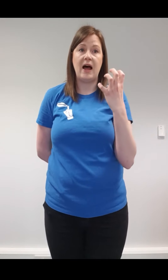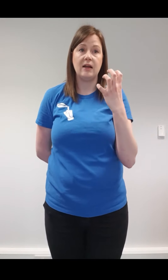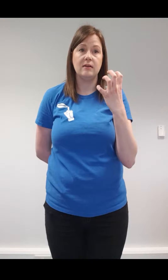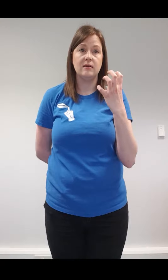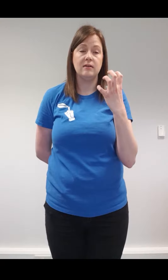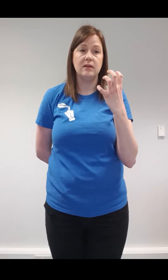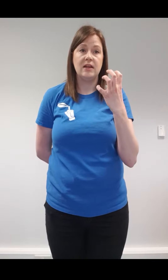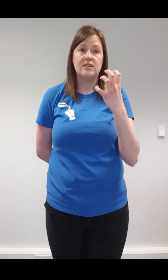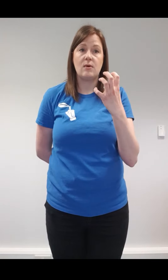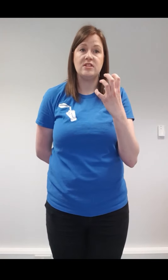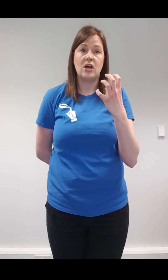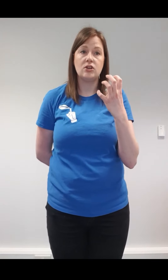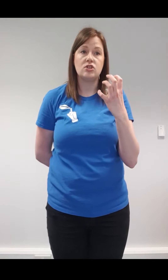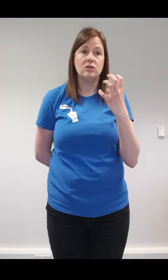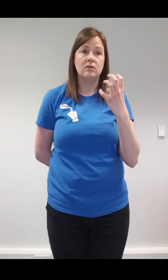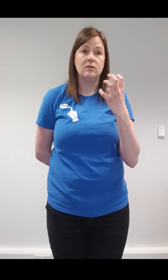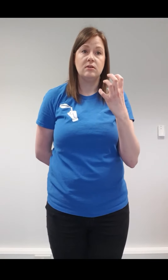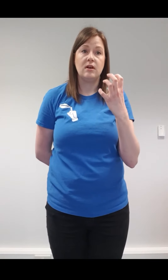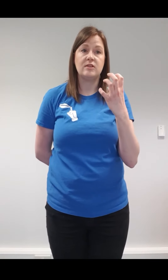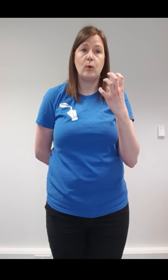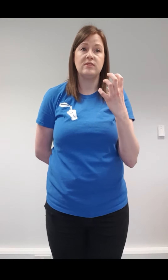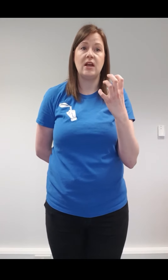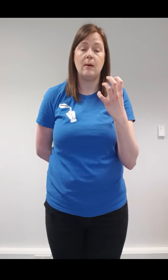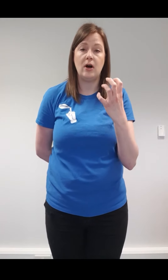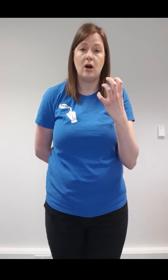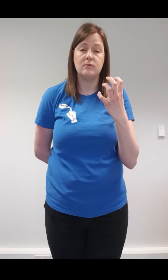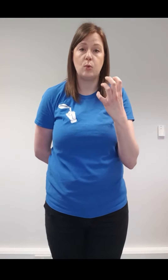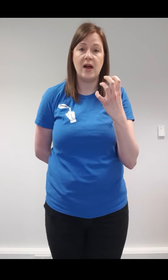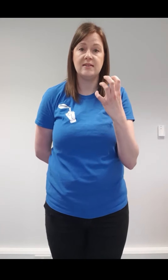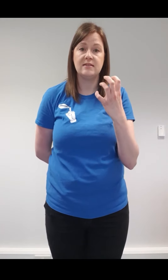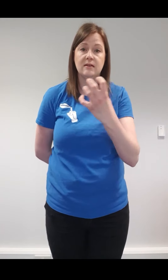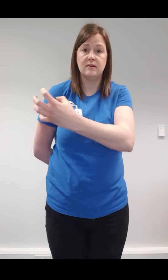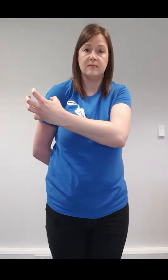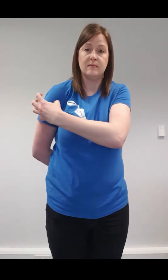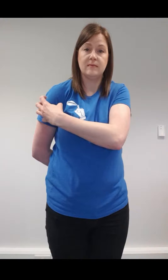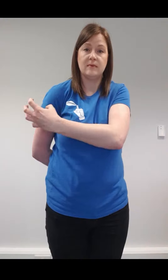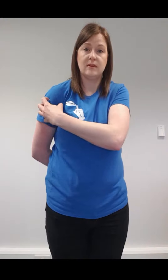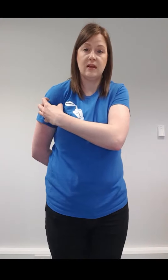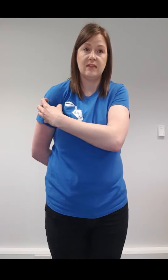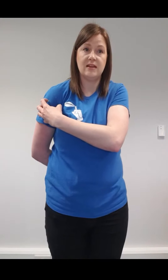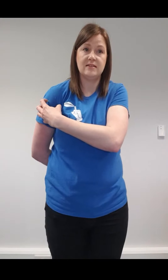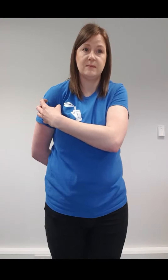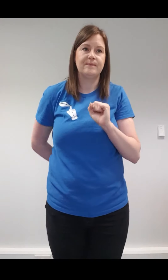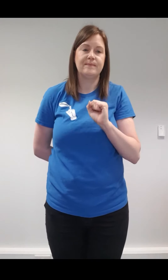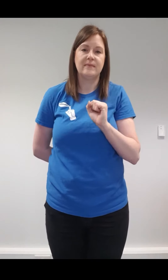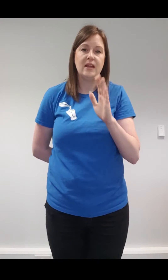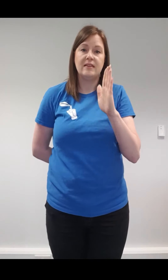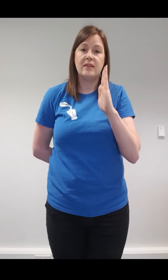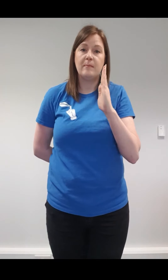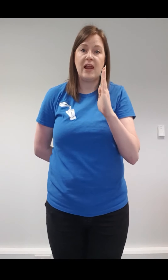back. It's going to touch our supporting upper arm twice, like this. Then the blade